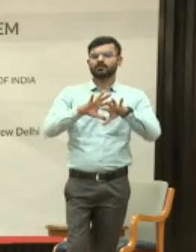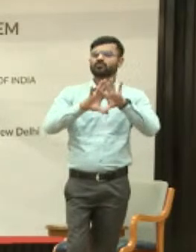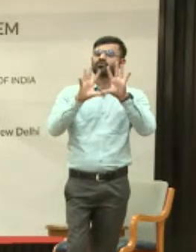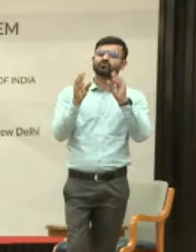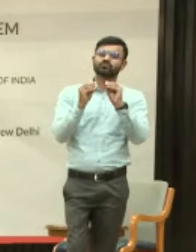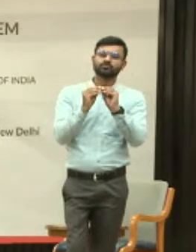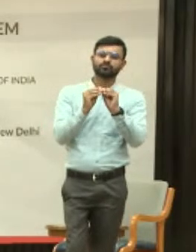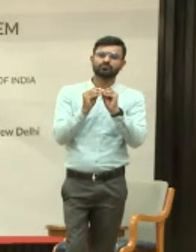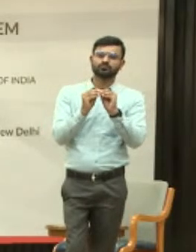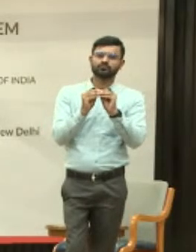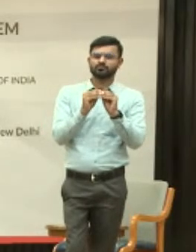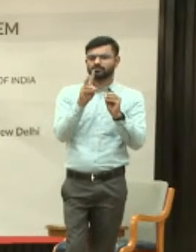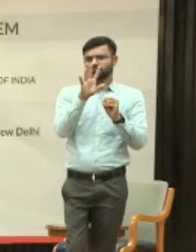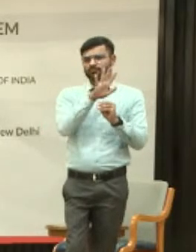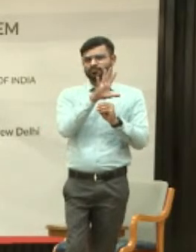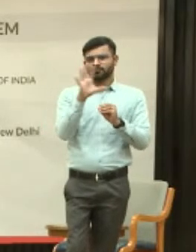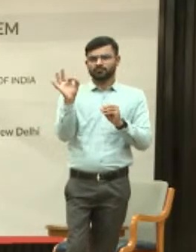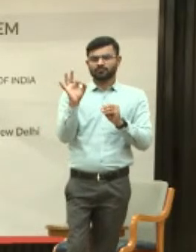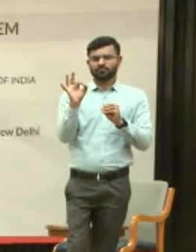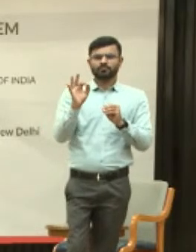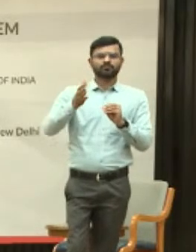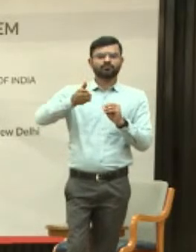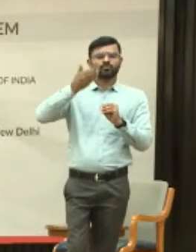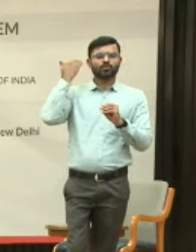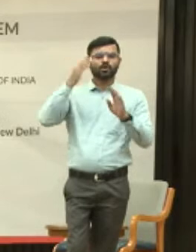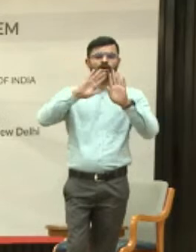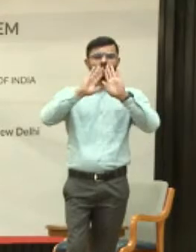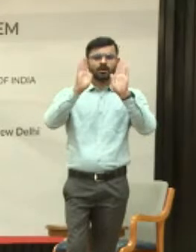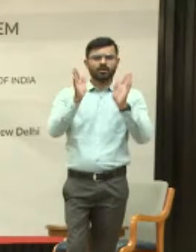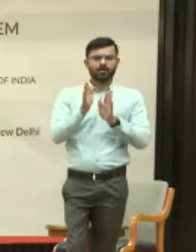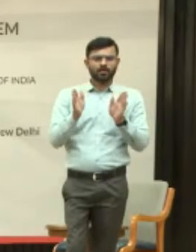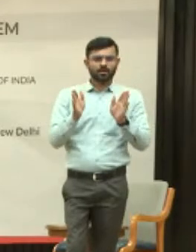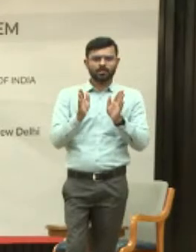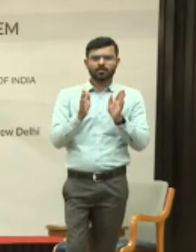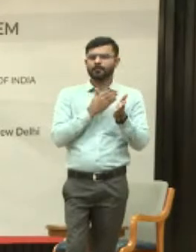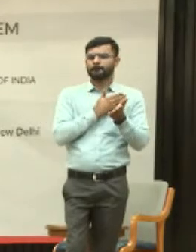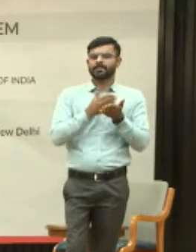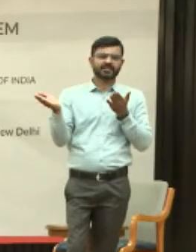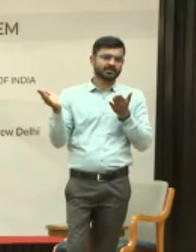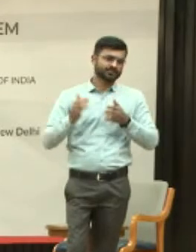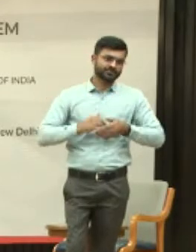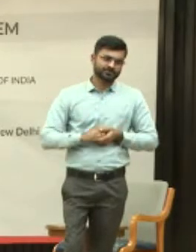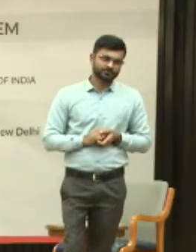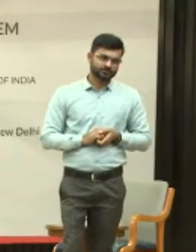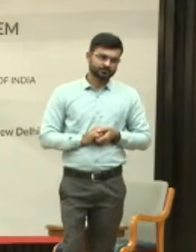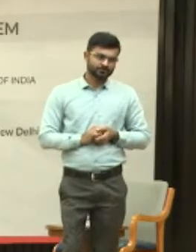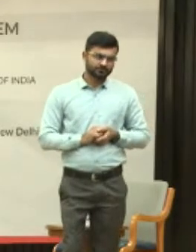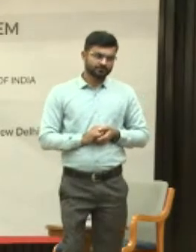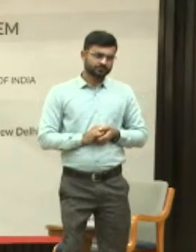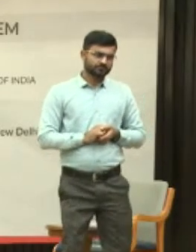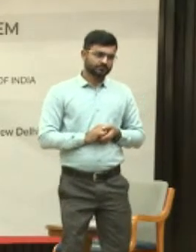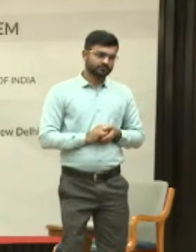almost 1,500 old statutes have been junked.